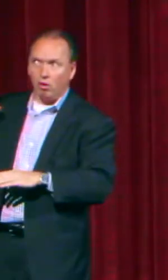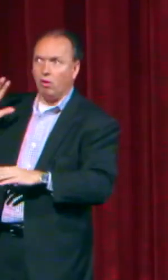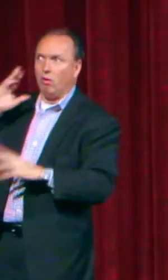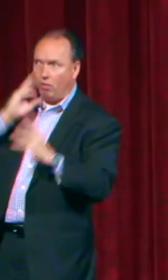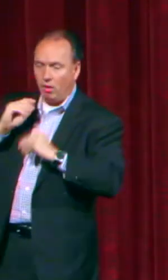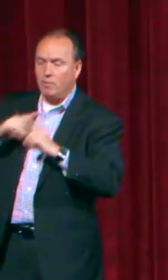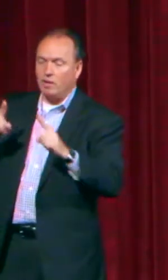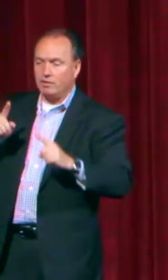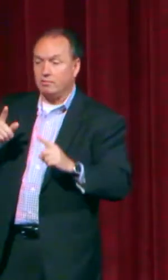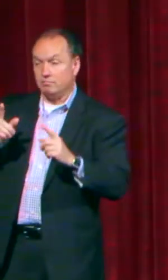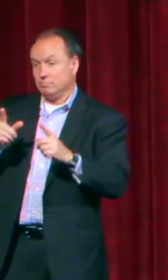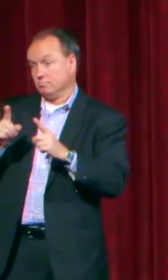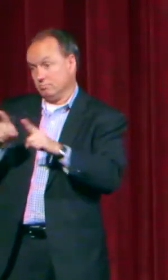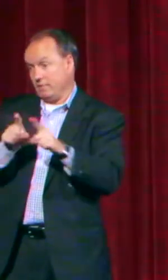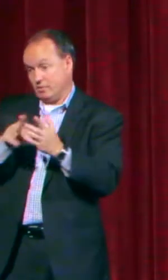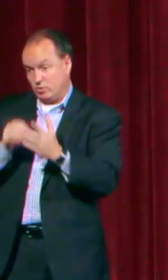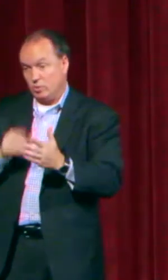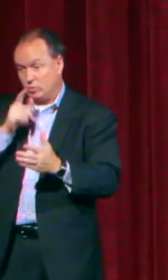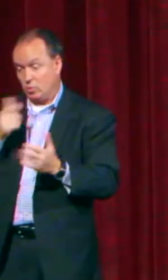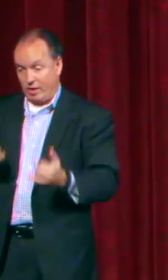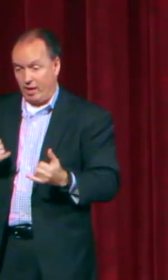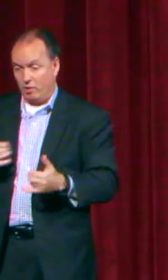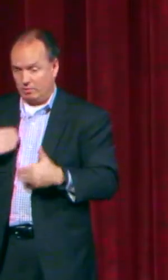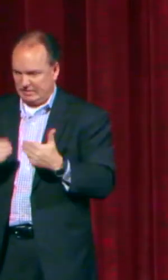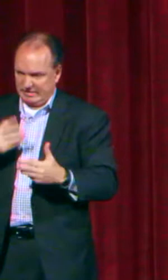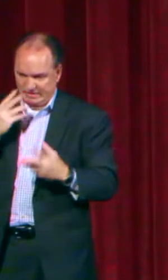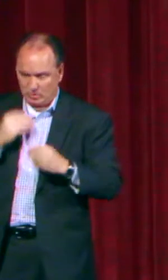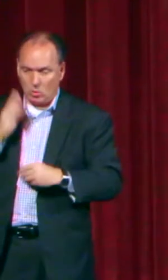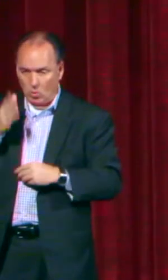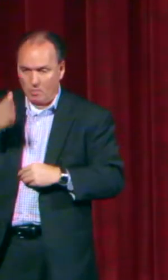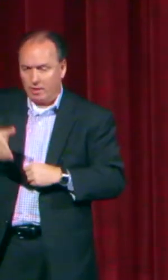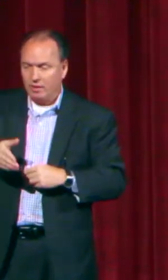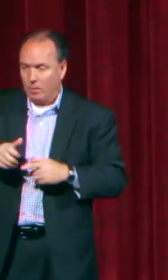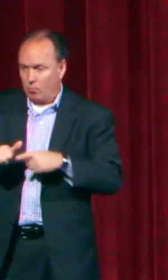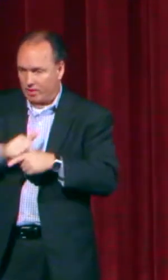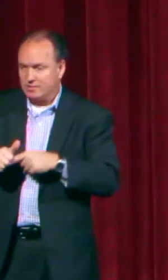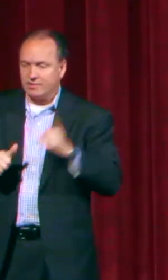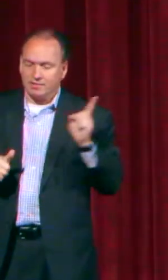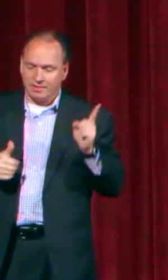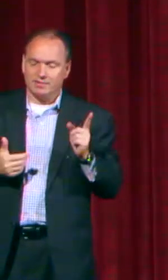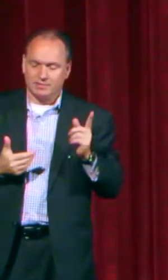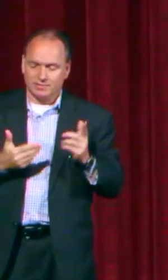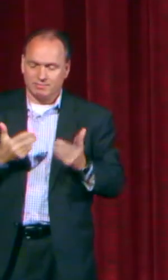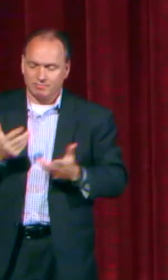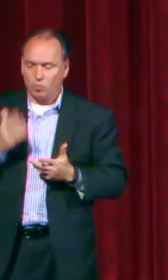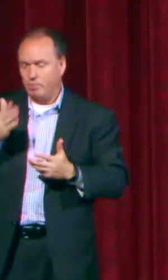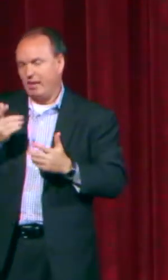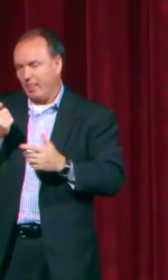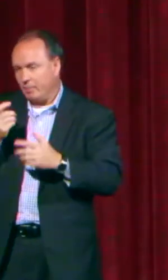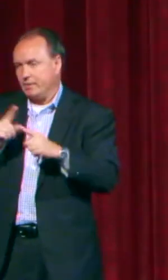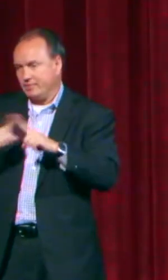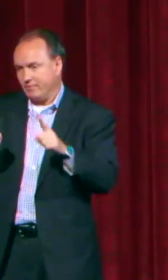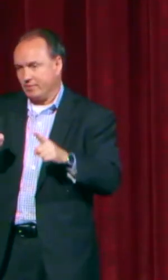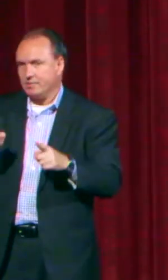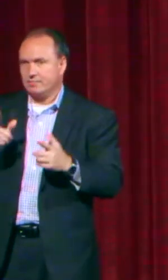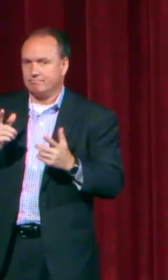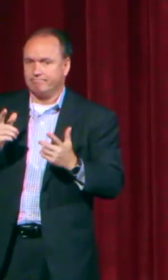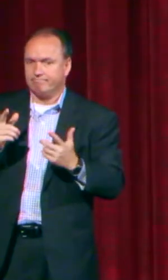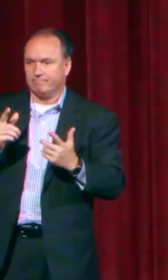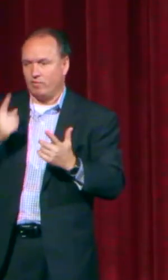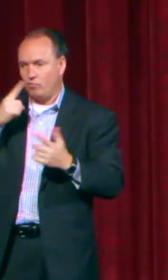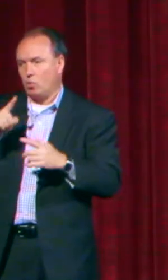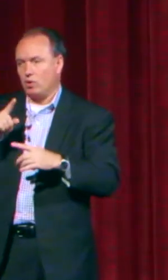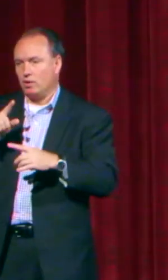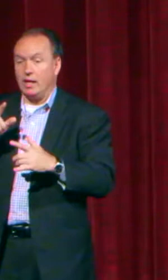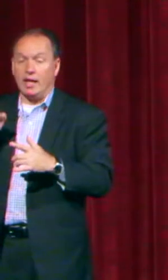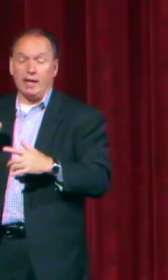past. Even the students that are currently going through this now or will be practicing these things. It's going to be a little different. So